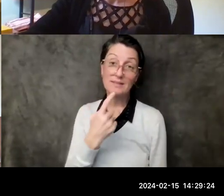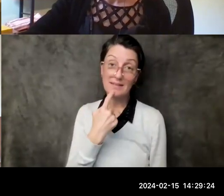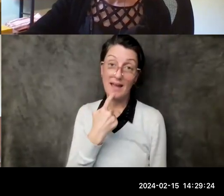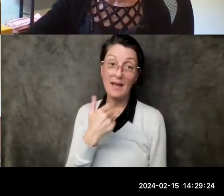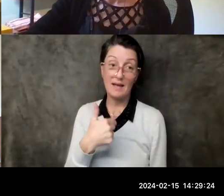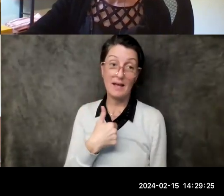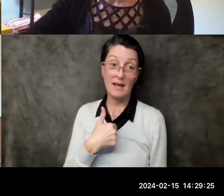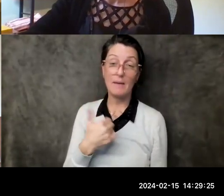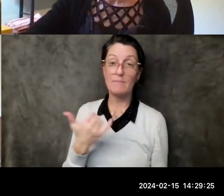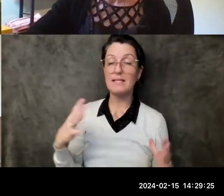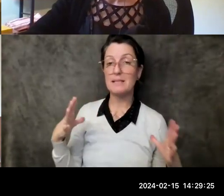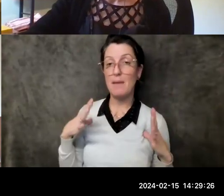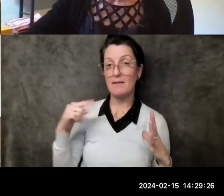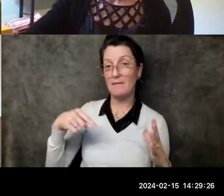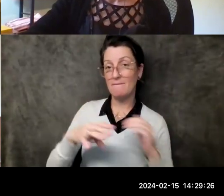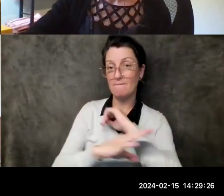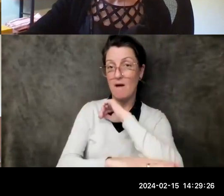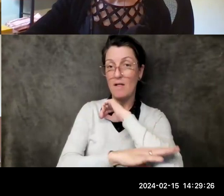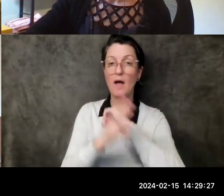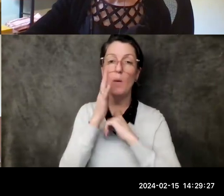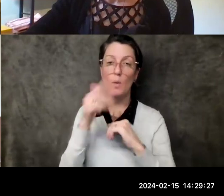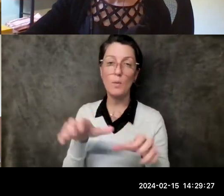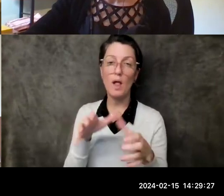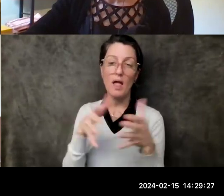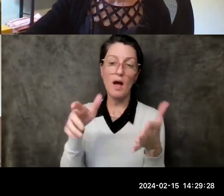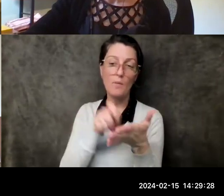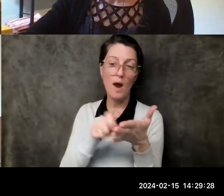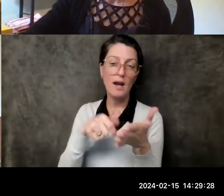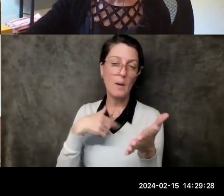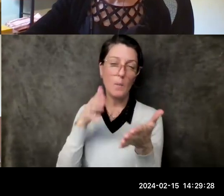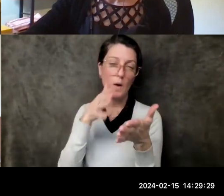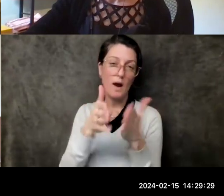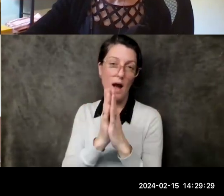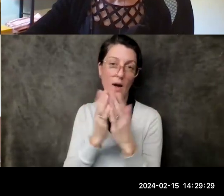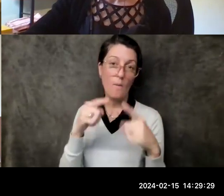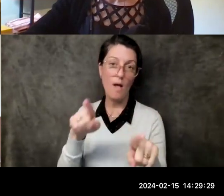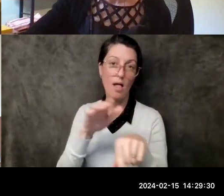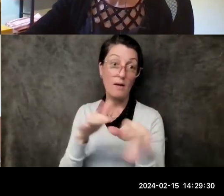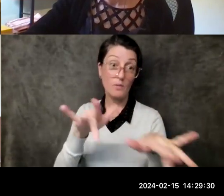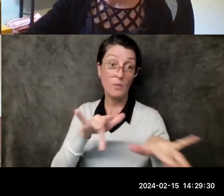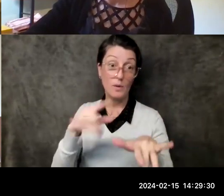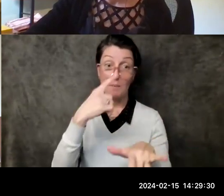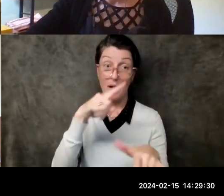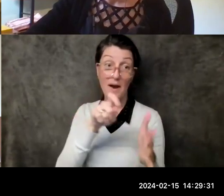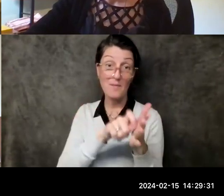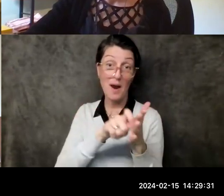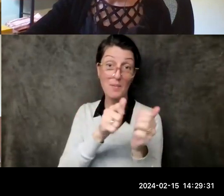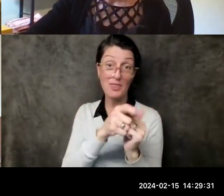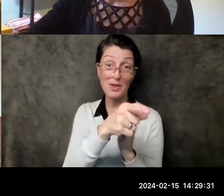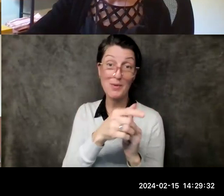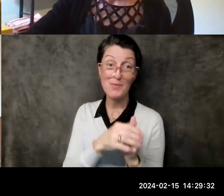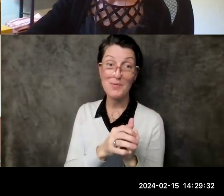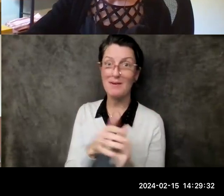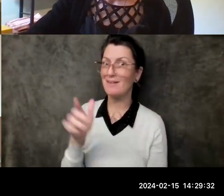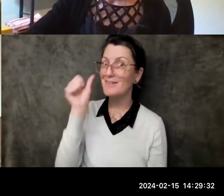I'm on sabbatical in the fall, and I will be doing a lot of writing, and I'm going to ask while we're on recording if I can come write with you. Oh, I'll that'd